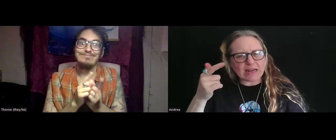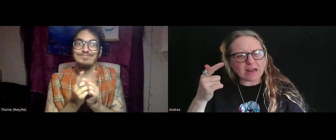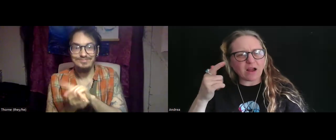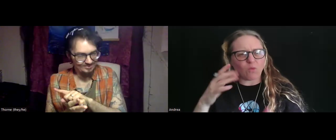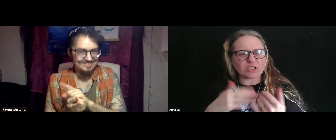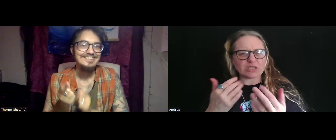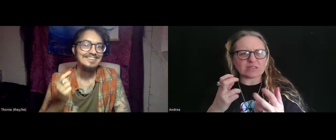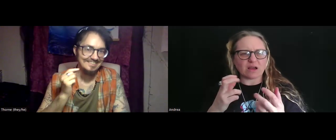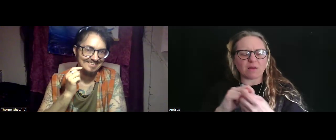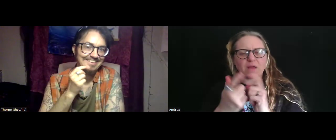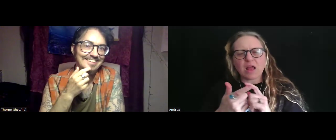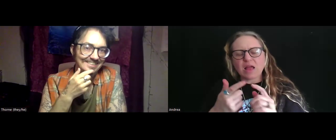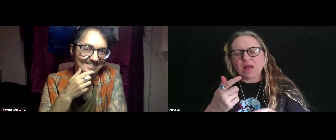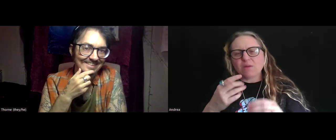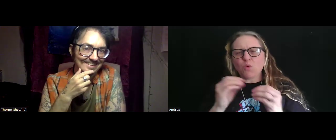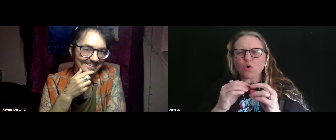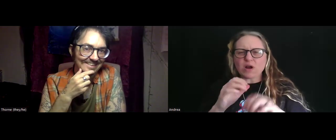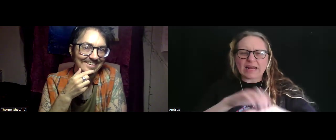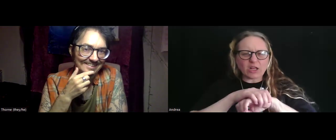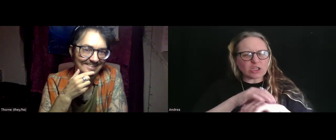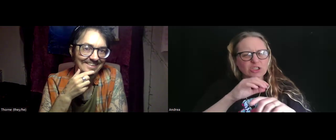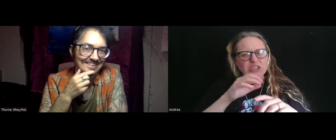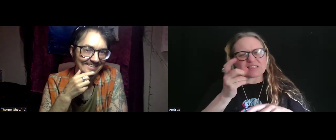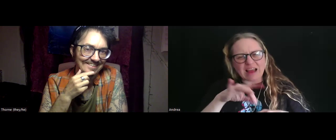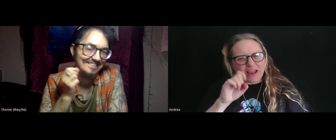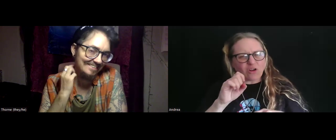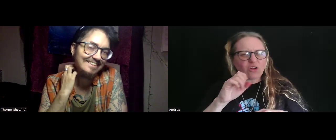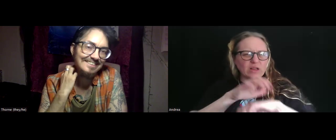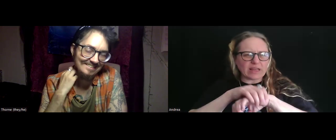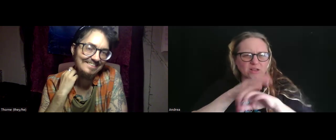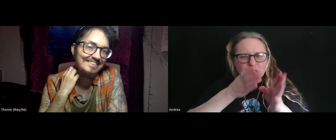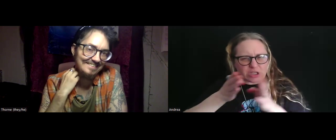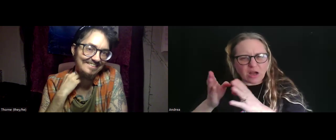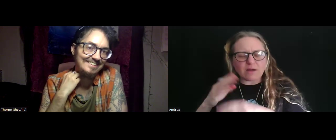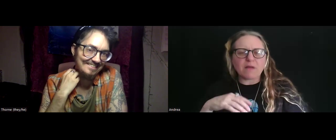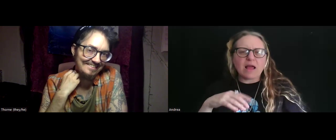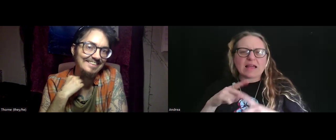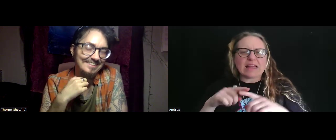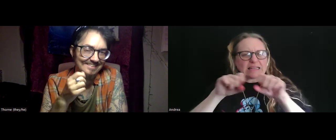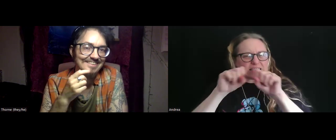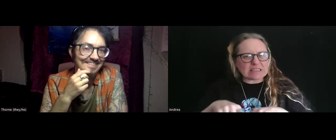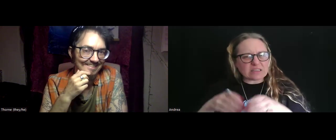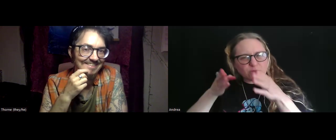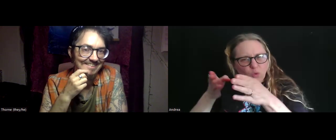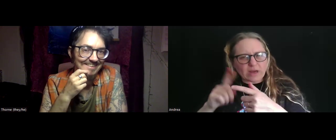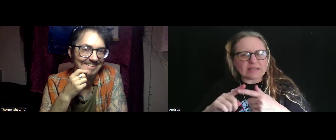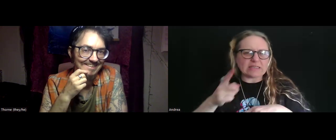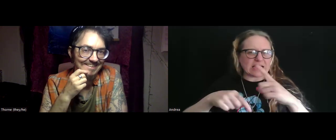transliterating, which is more English style, English, and like systems oriented.